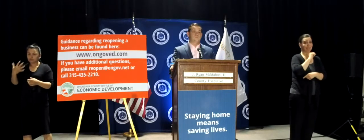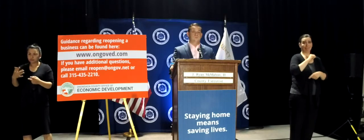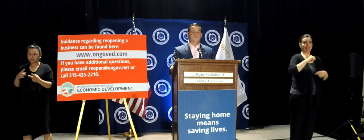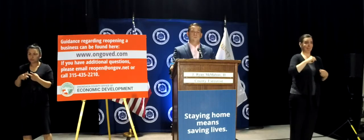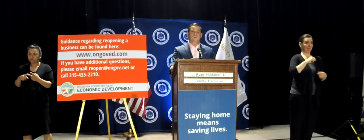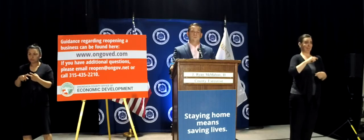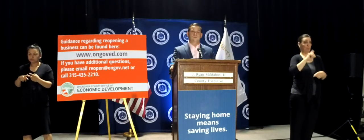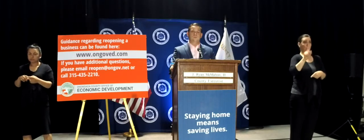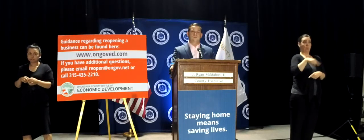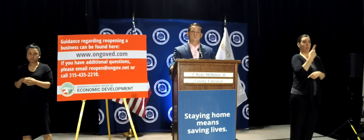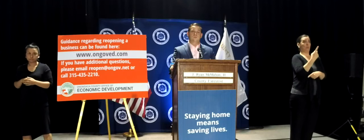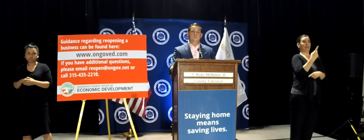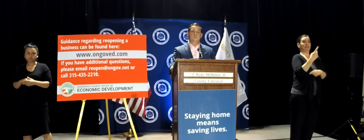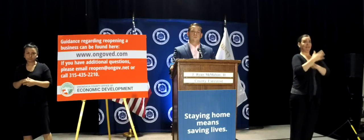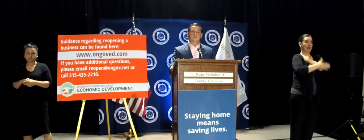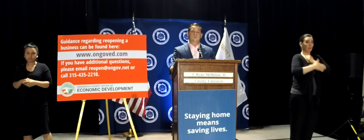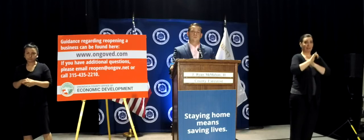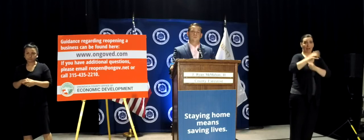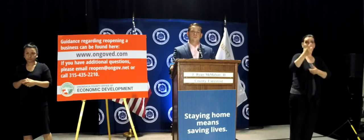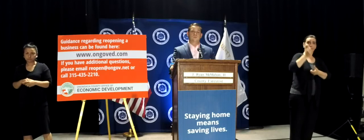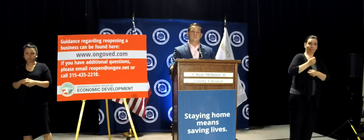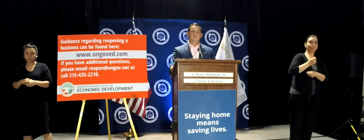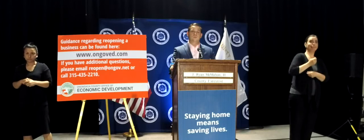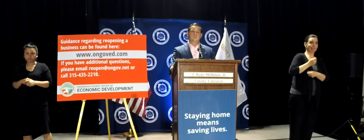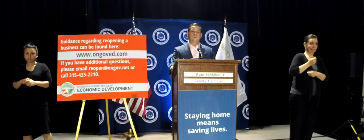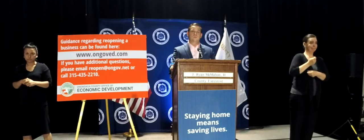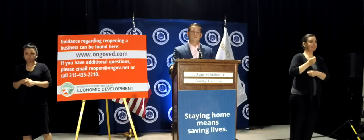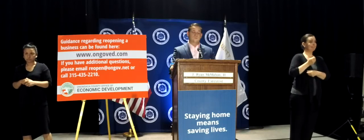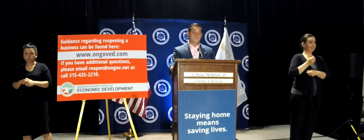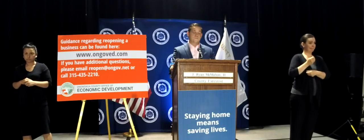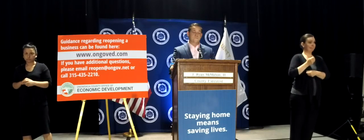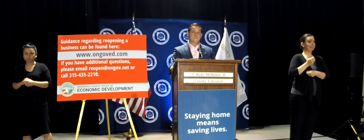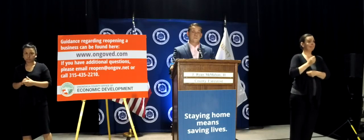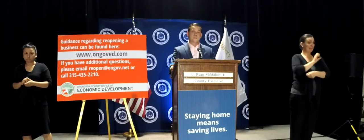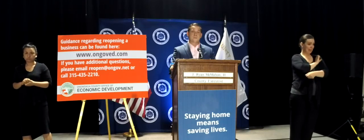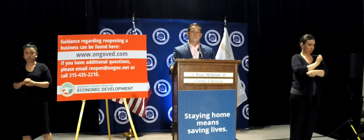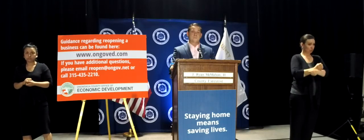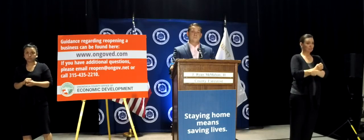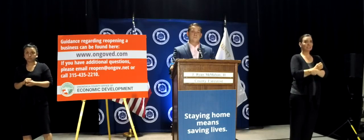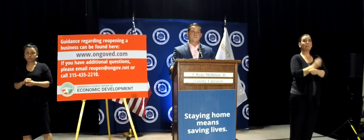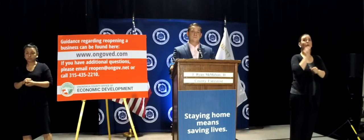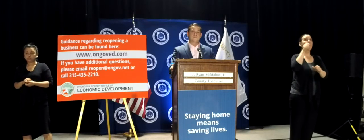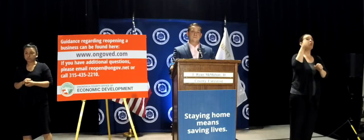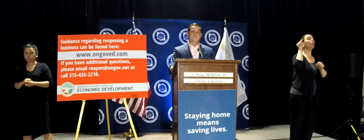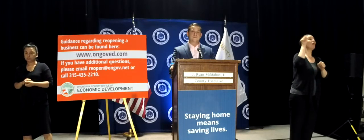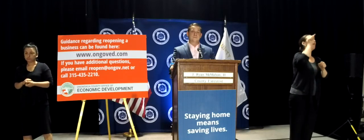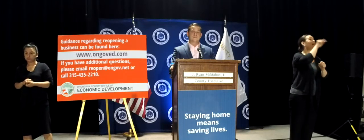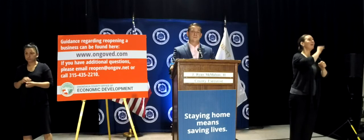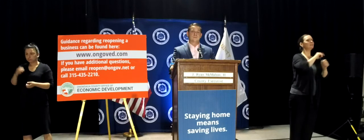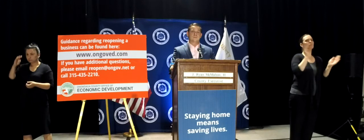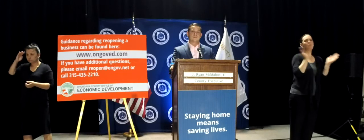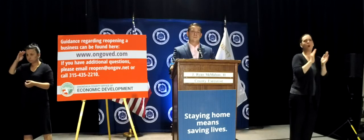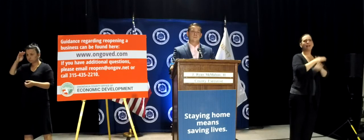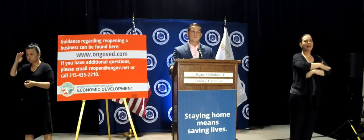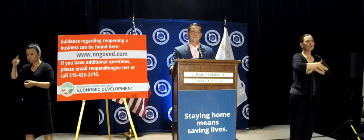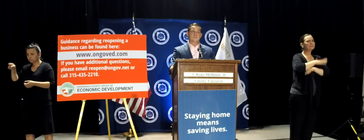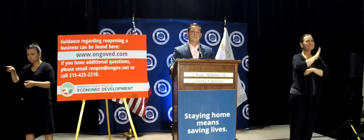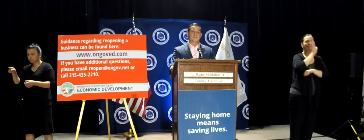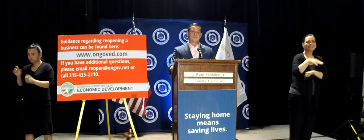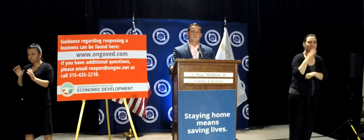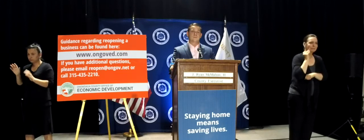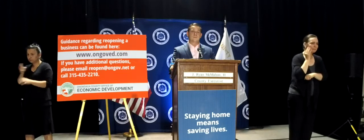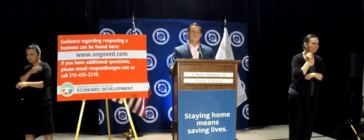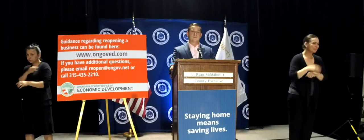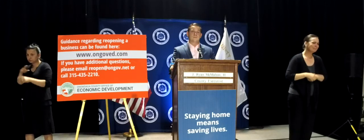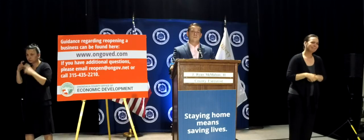The governor had an executive order today about wearing masks and that businesses can essentially not let them in if they're not wearing one. How is that going